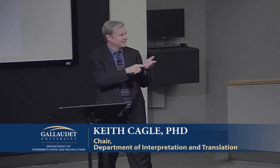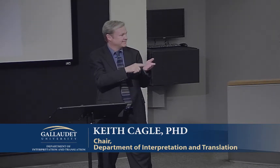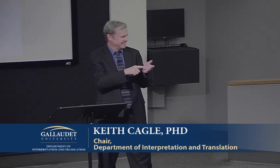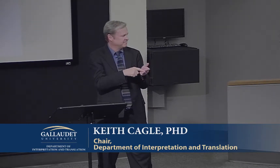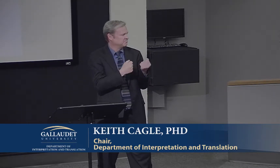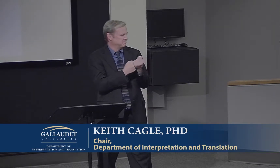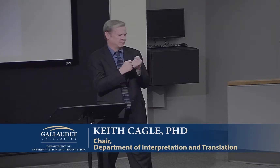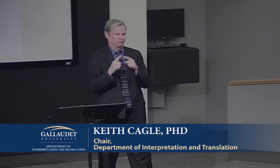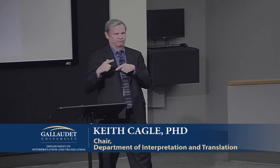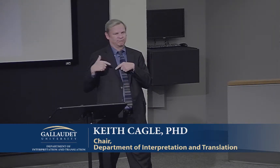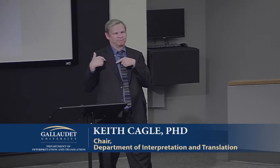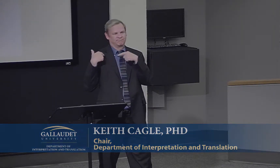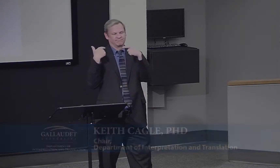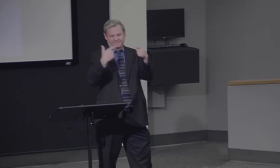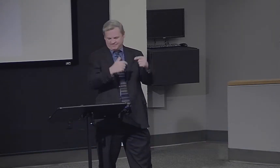Research.